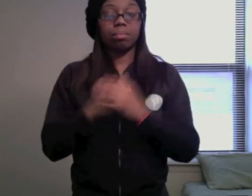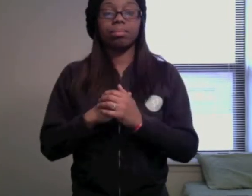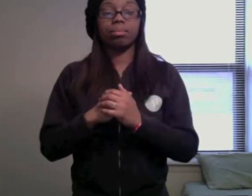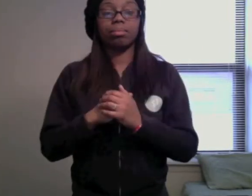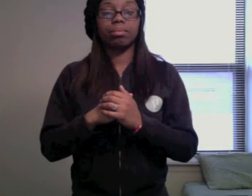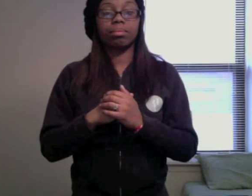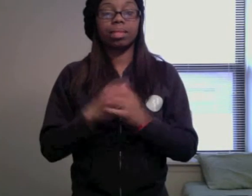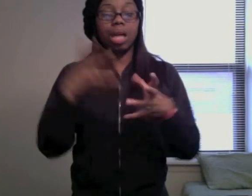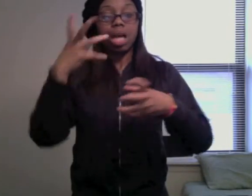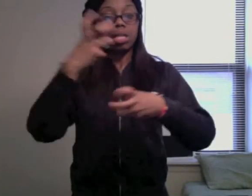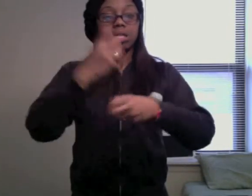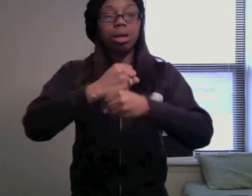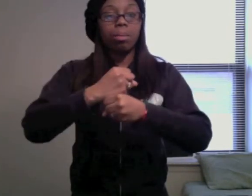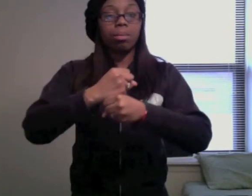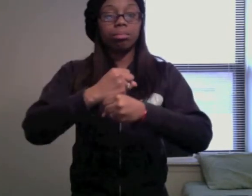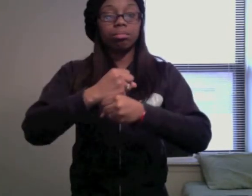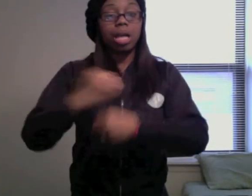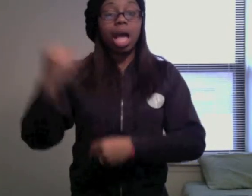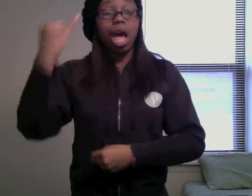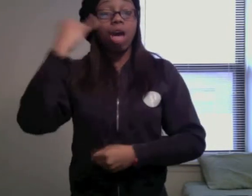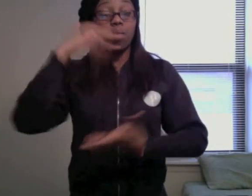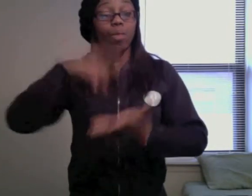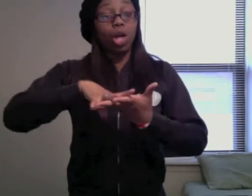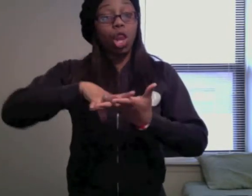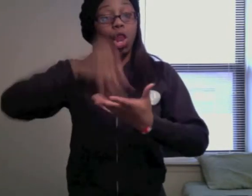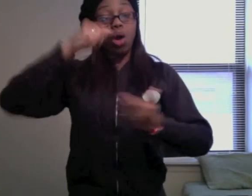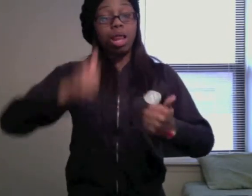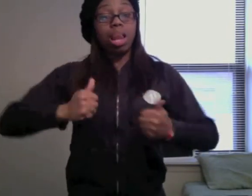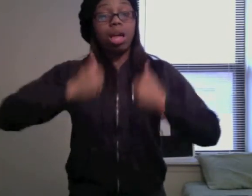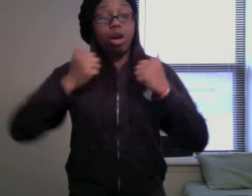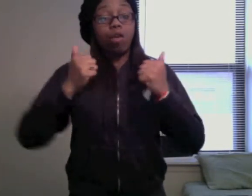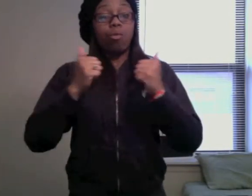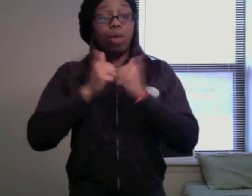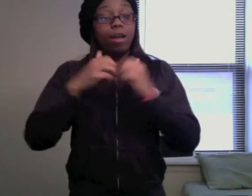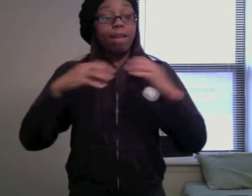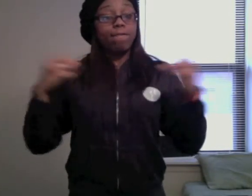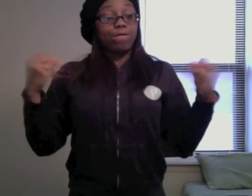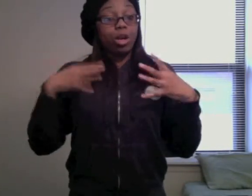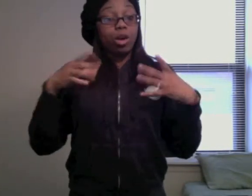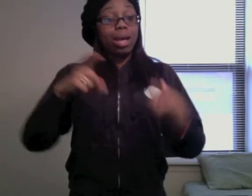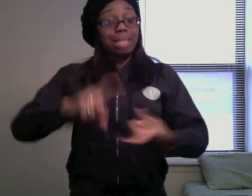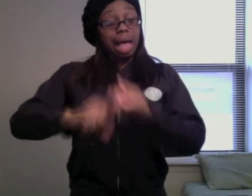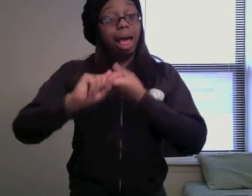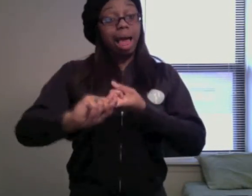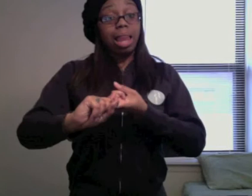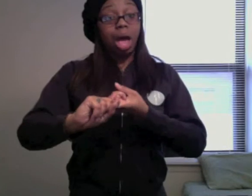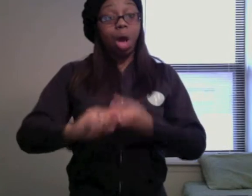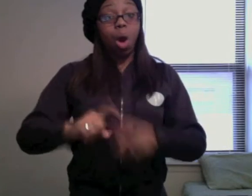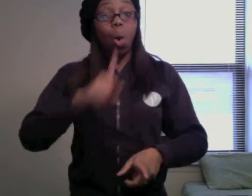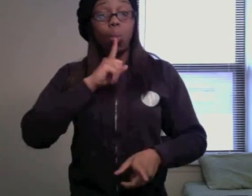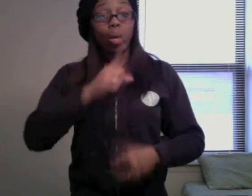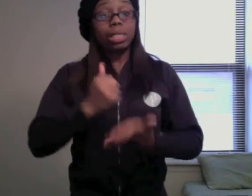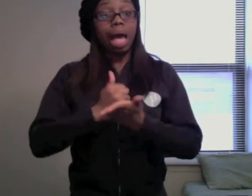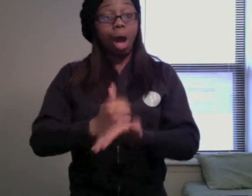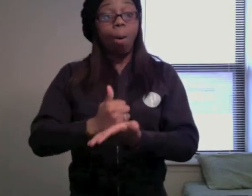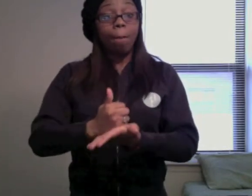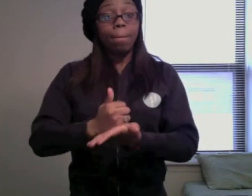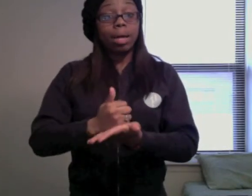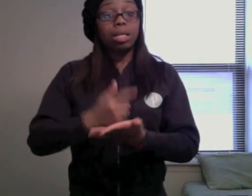summary, if we learn to live with fear as an ally, which navigates our path in the direction of growth,